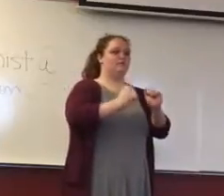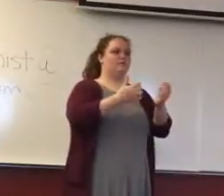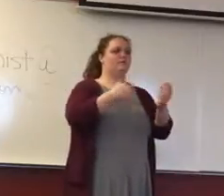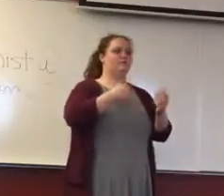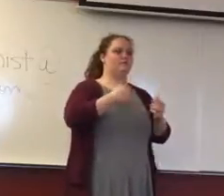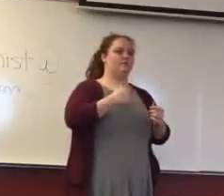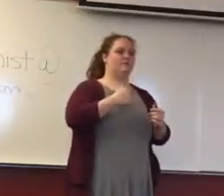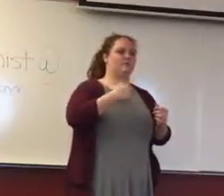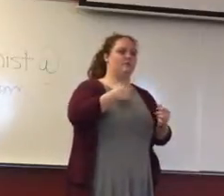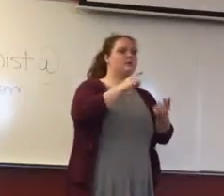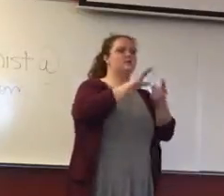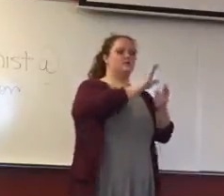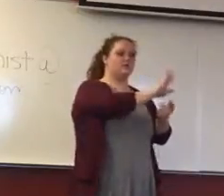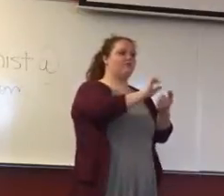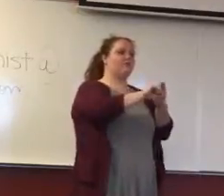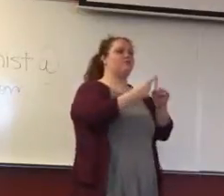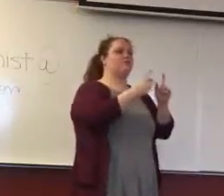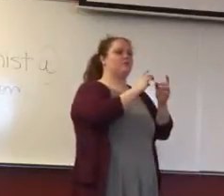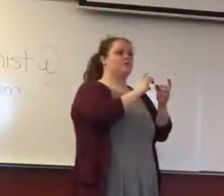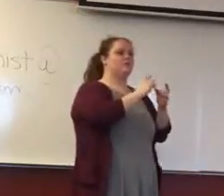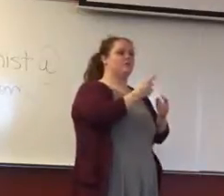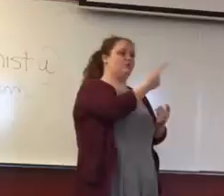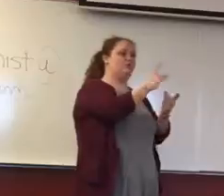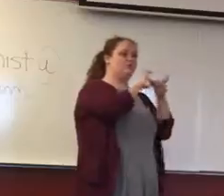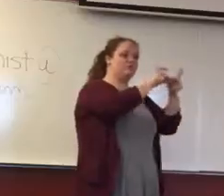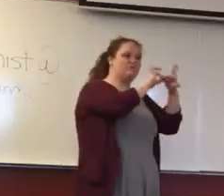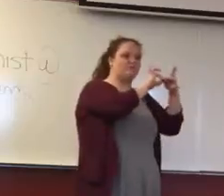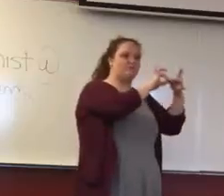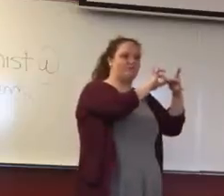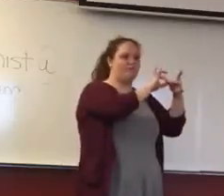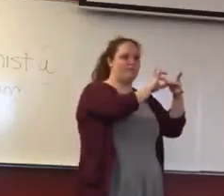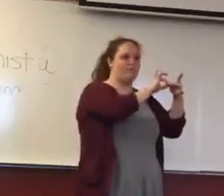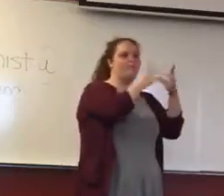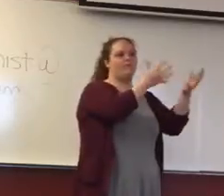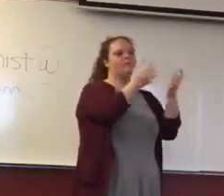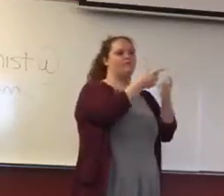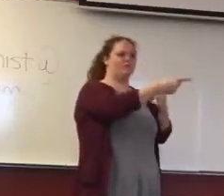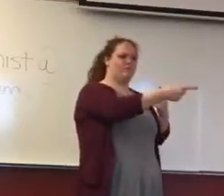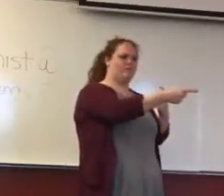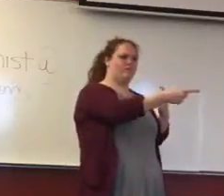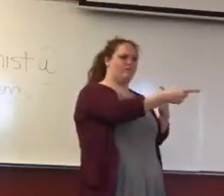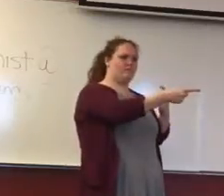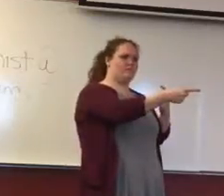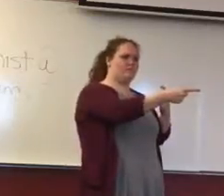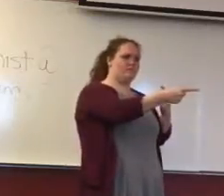in my experience, it's more of a passing comment or